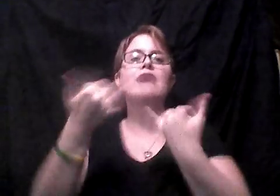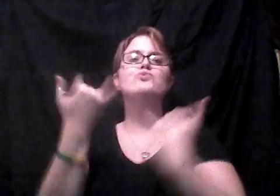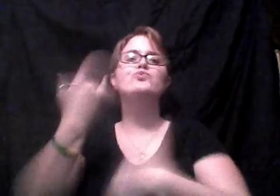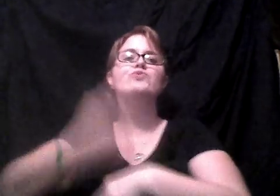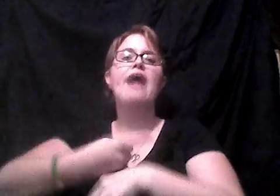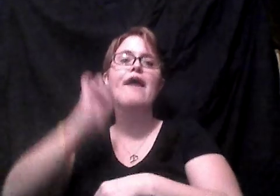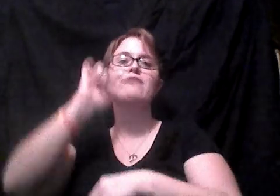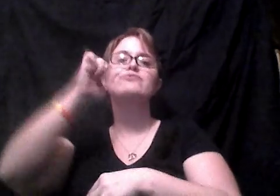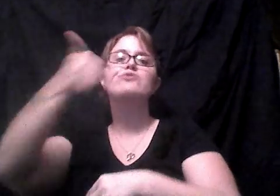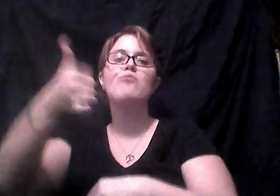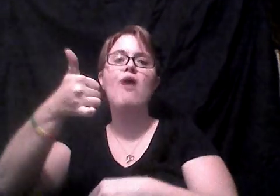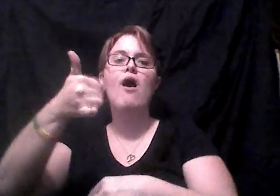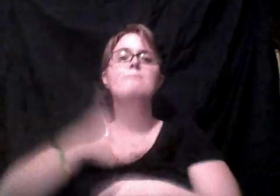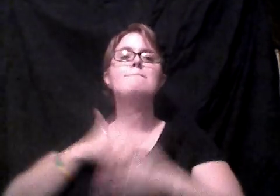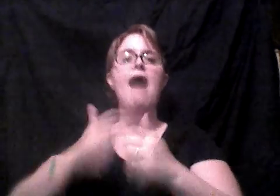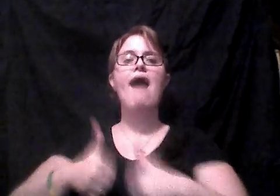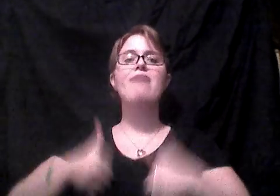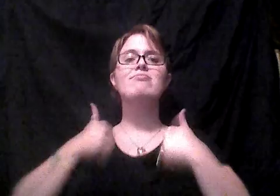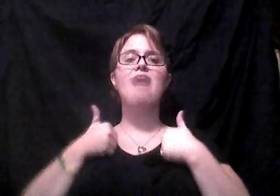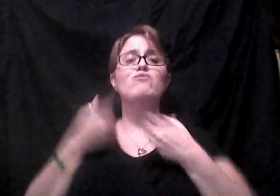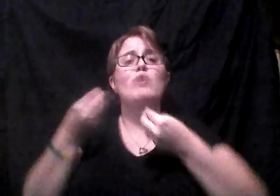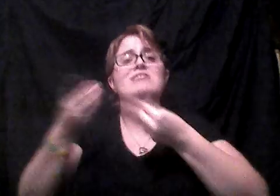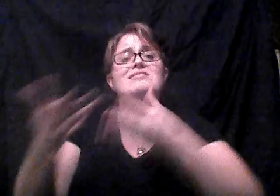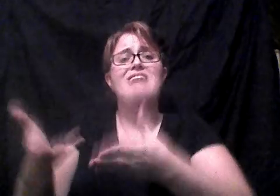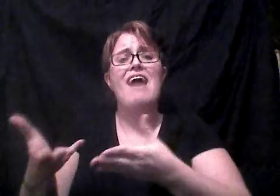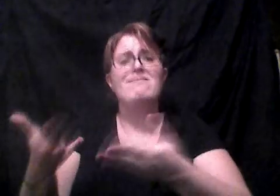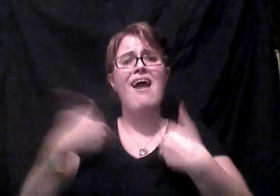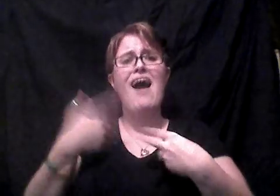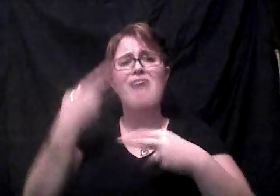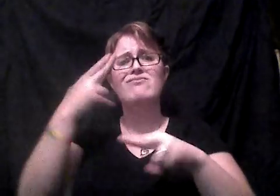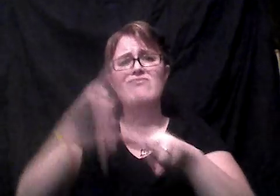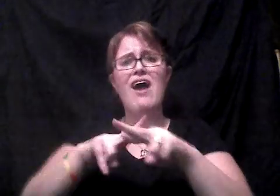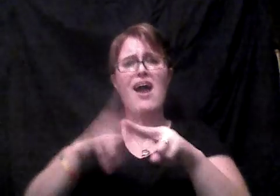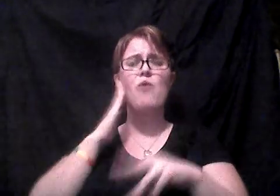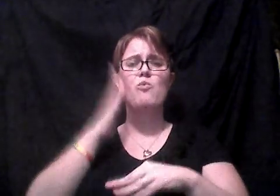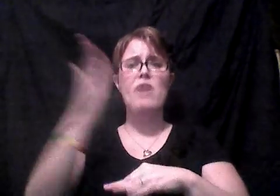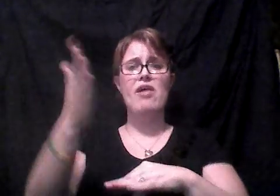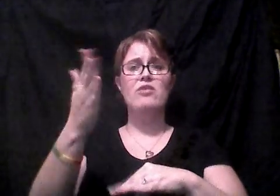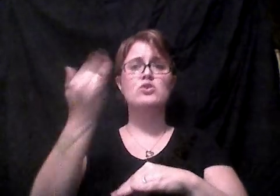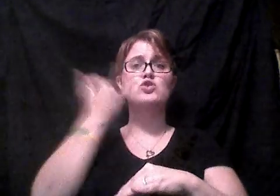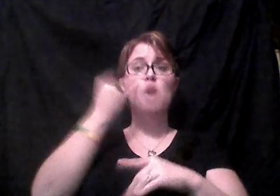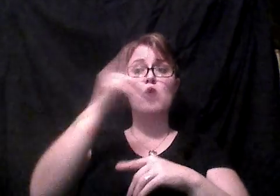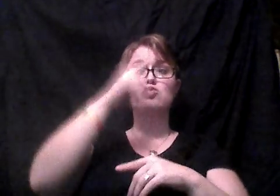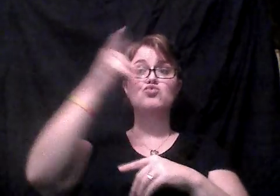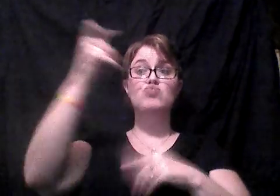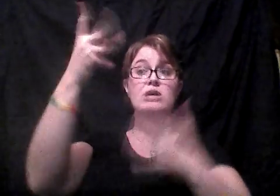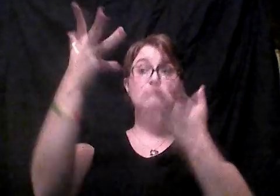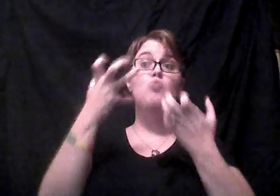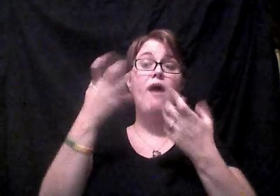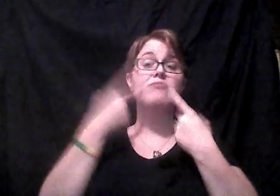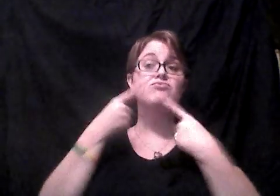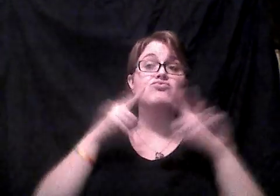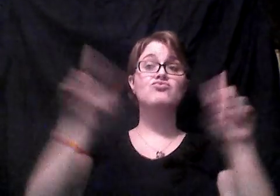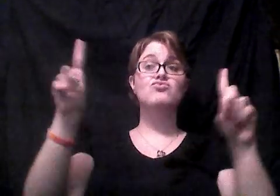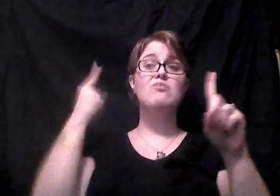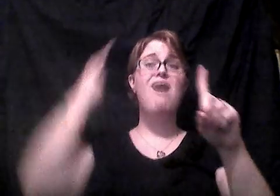left. If you want to achieve your dreams, you better work and play well with others, and that means you better live with integrity. Simple advice that you'll find